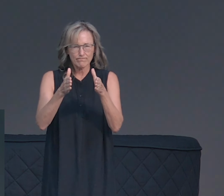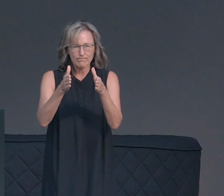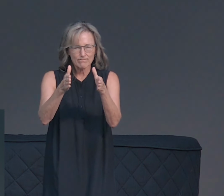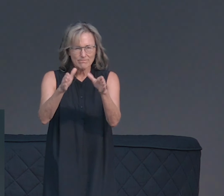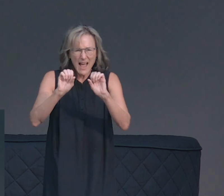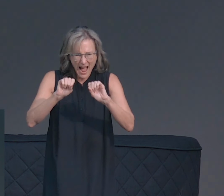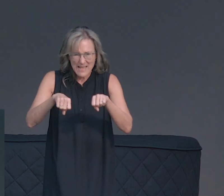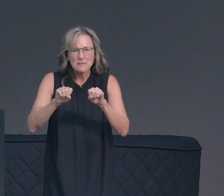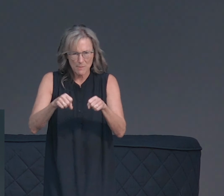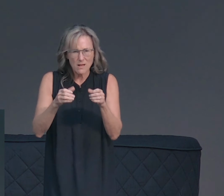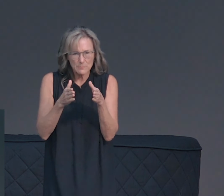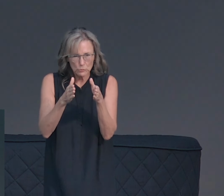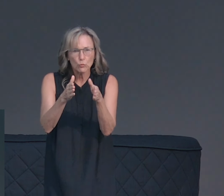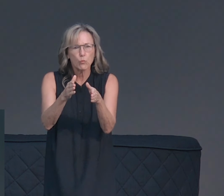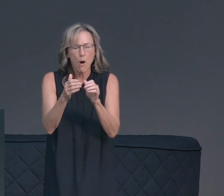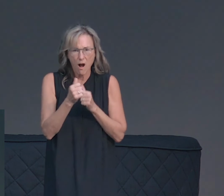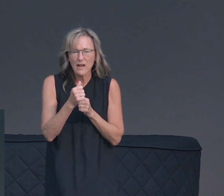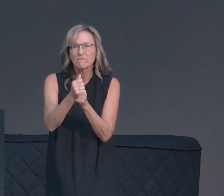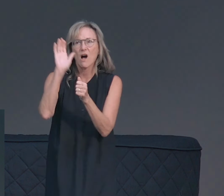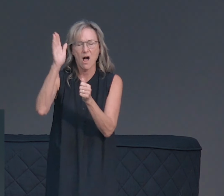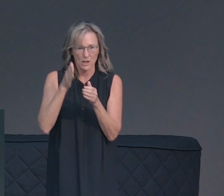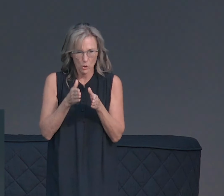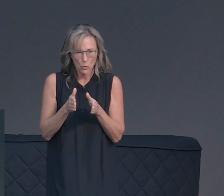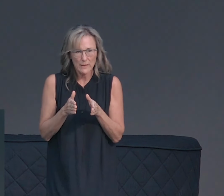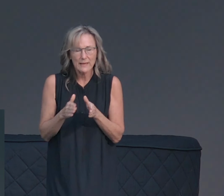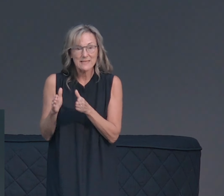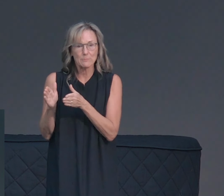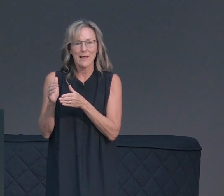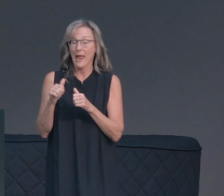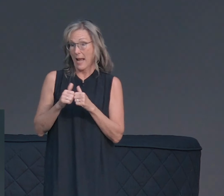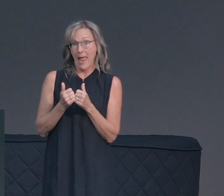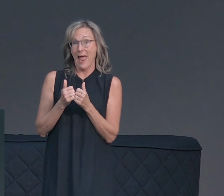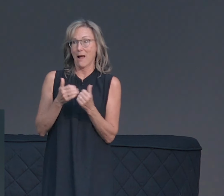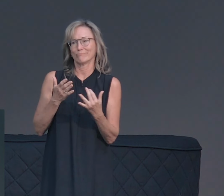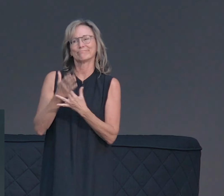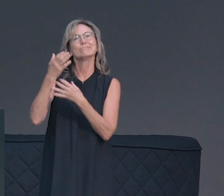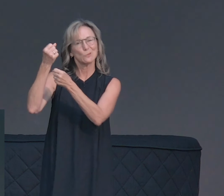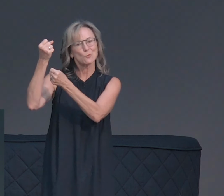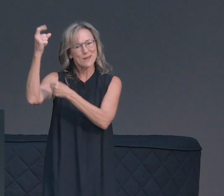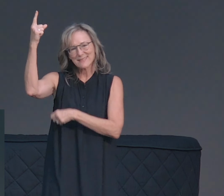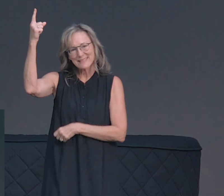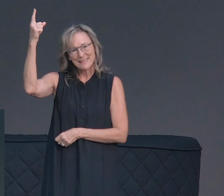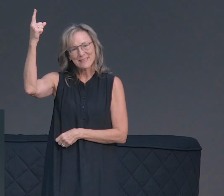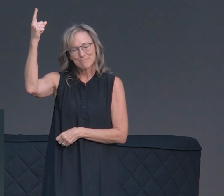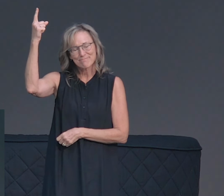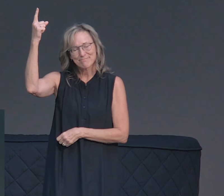We will be able to follow God's plan for us. And how will we do that? We'll do that by trusting God.